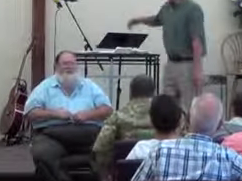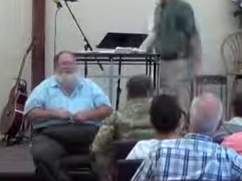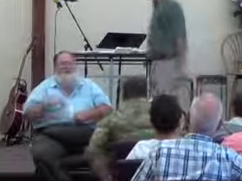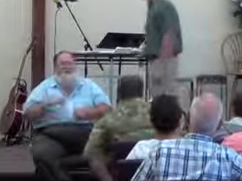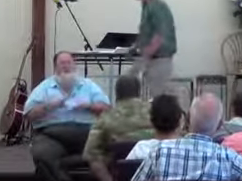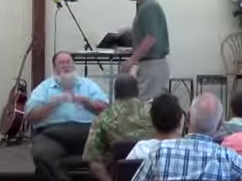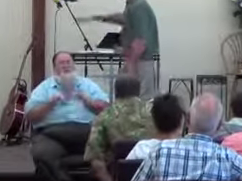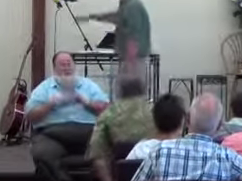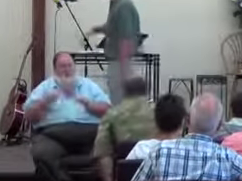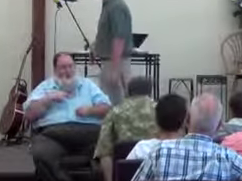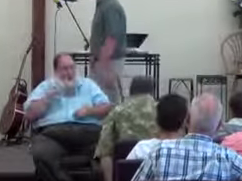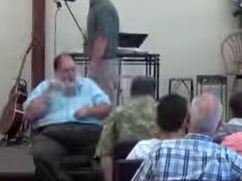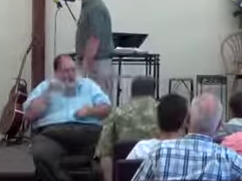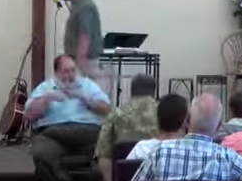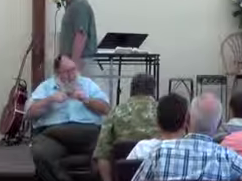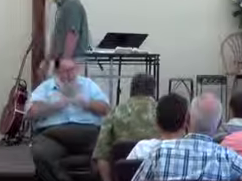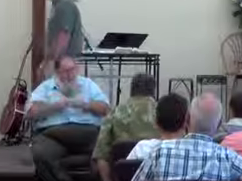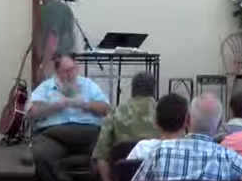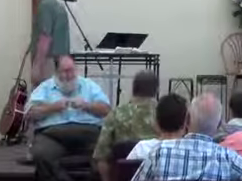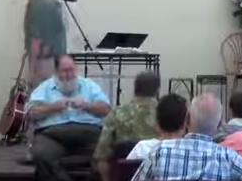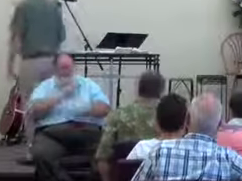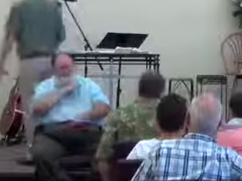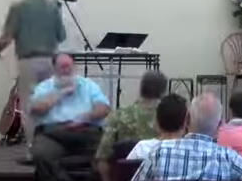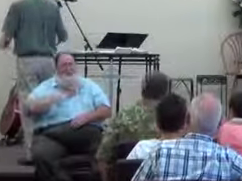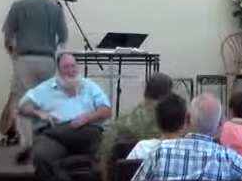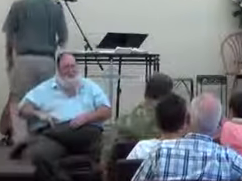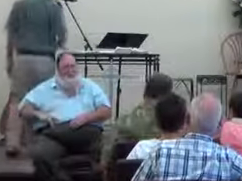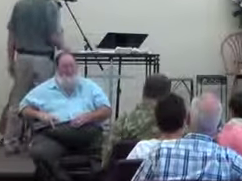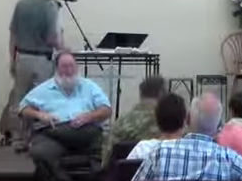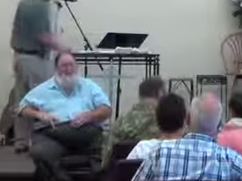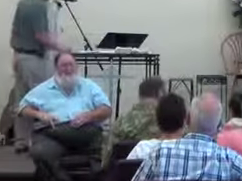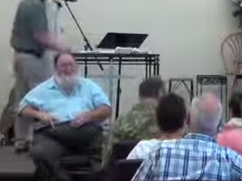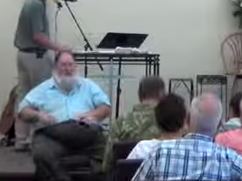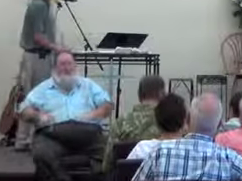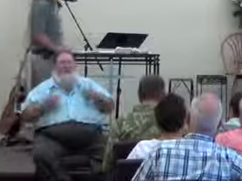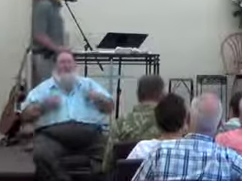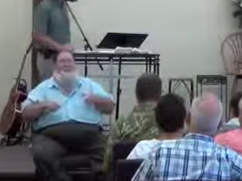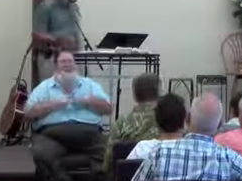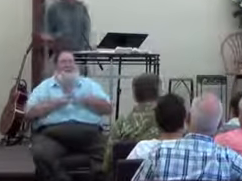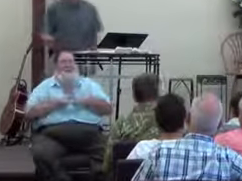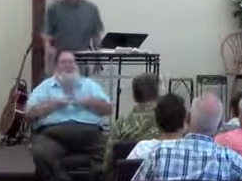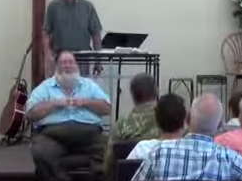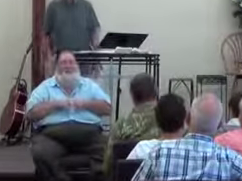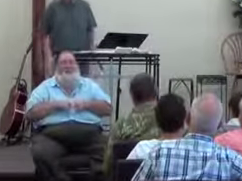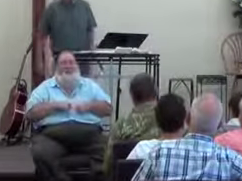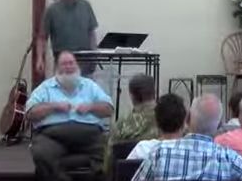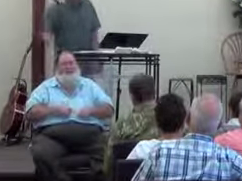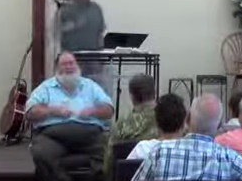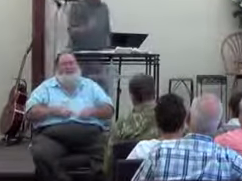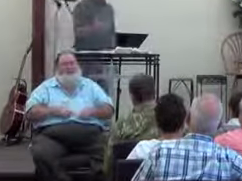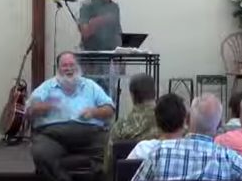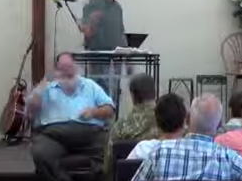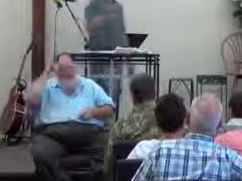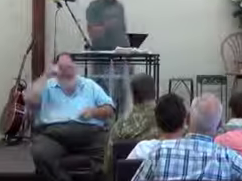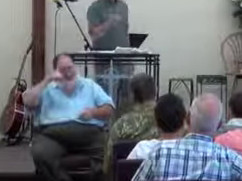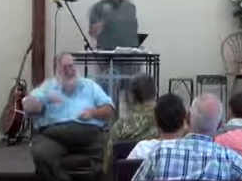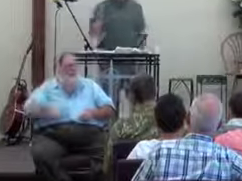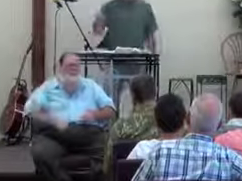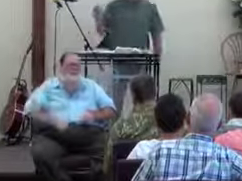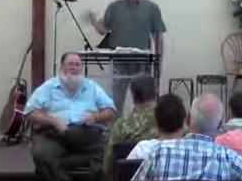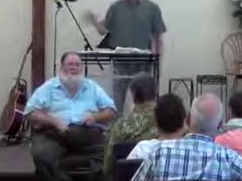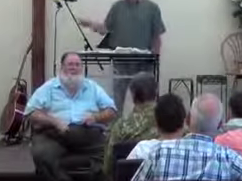eating like the oxen out there. In 7 years, he did that because he was puffed up with pride. He didn't realize that